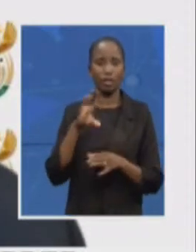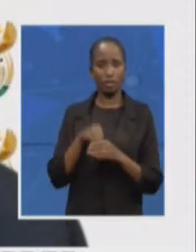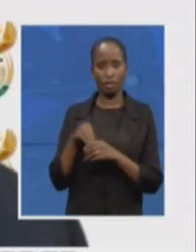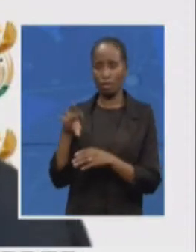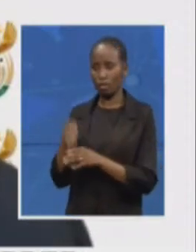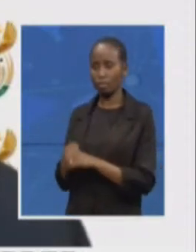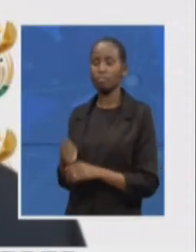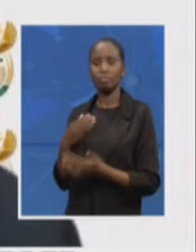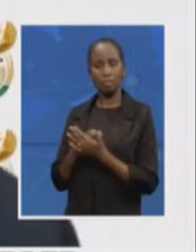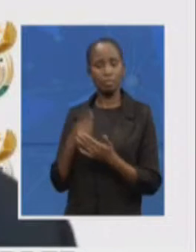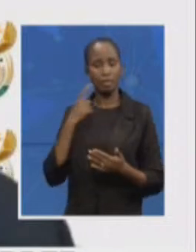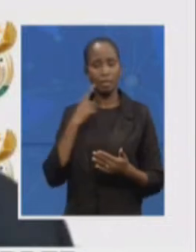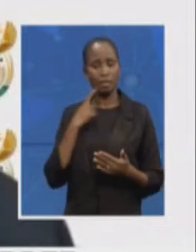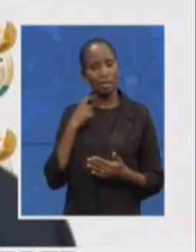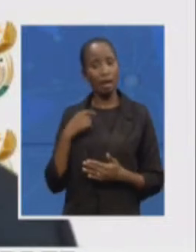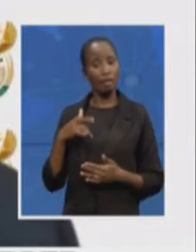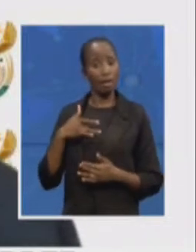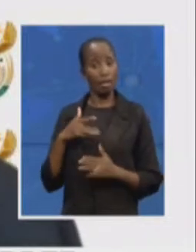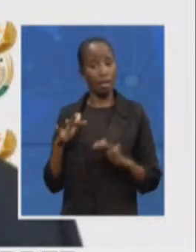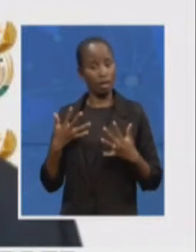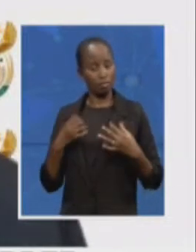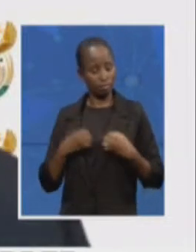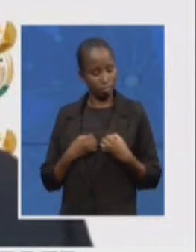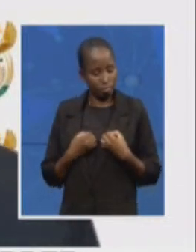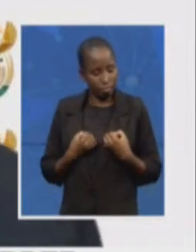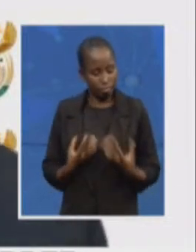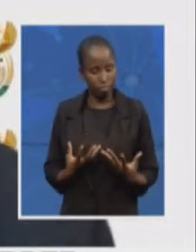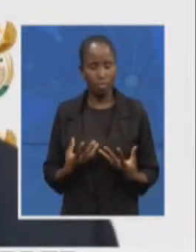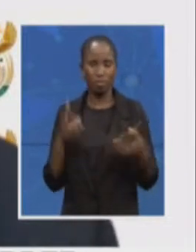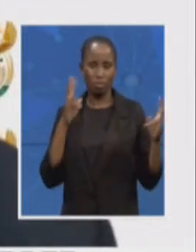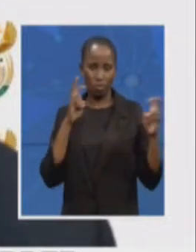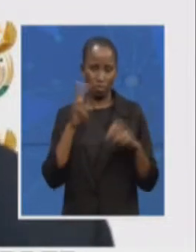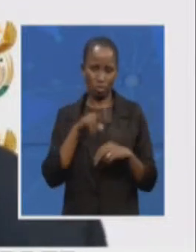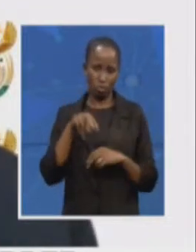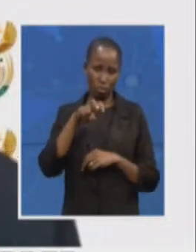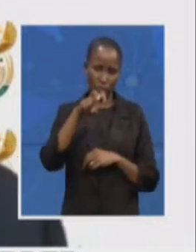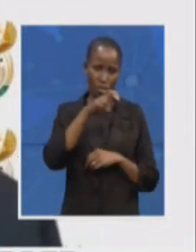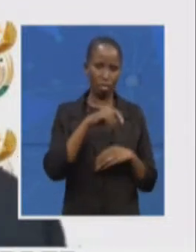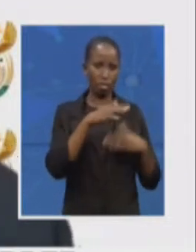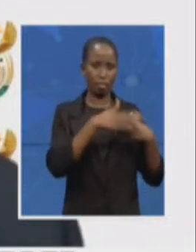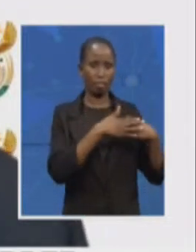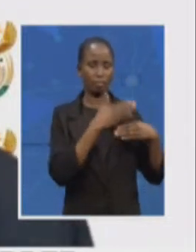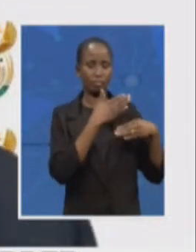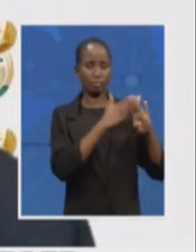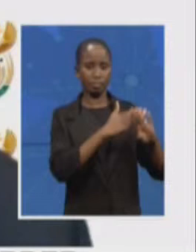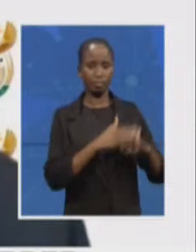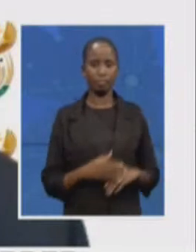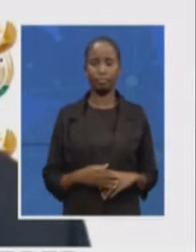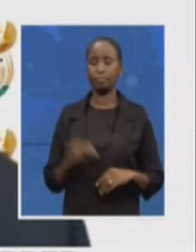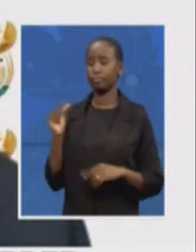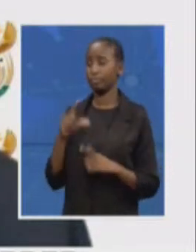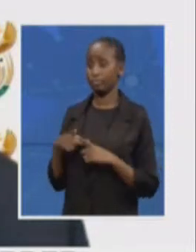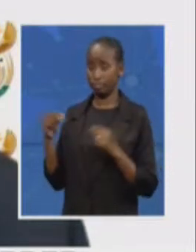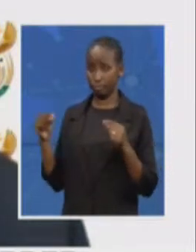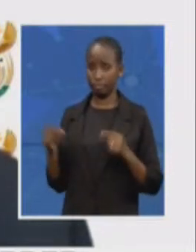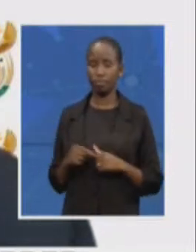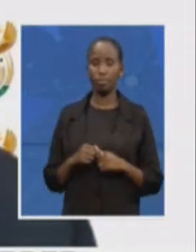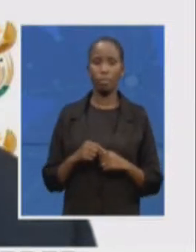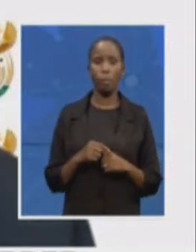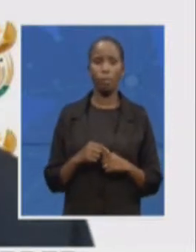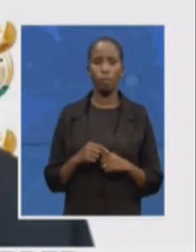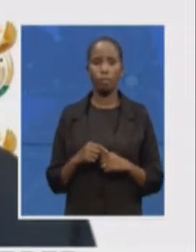travel bans. Now, as I conclude, I want to just say again, to reiterate the call made by the president last night, that our